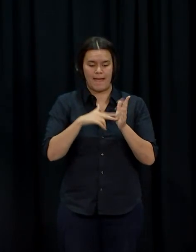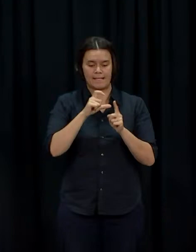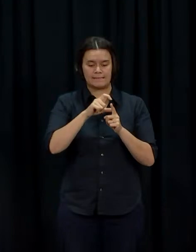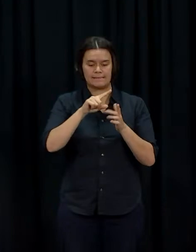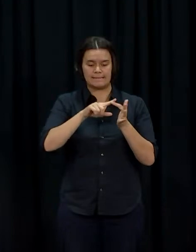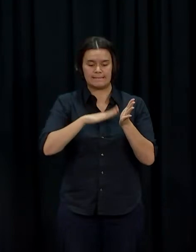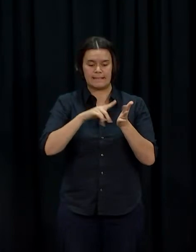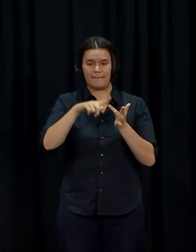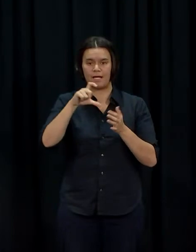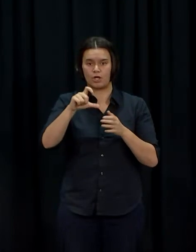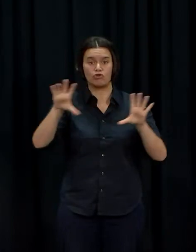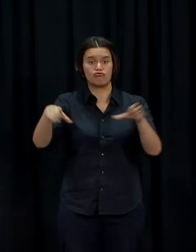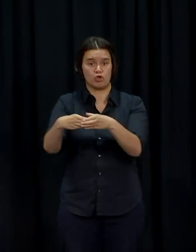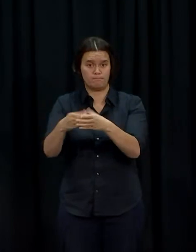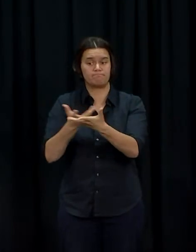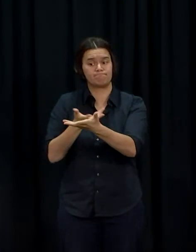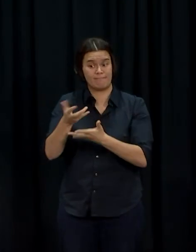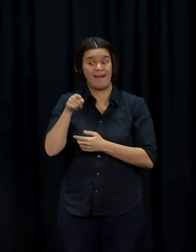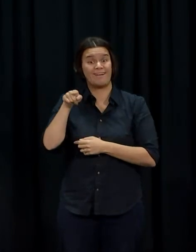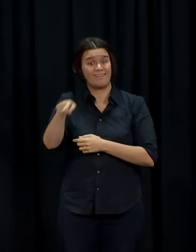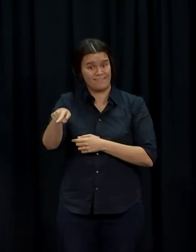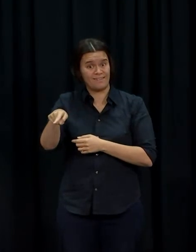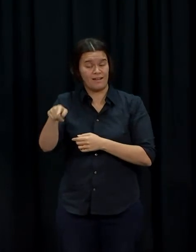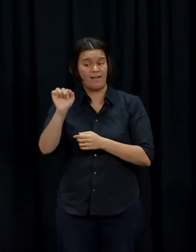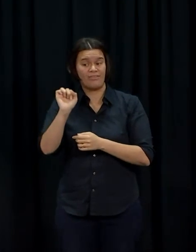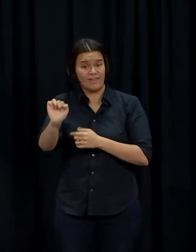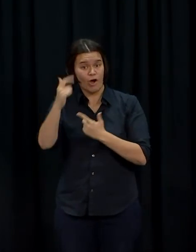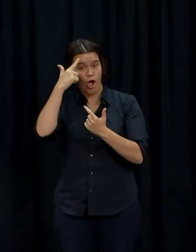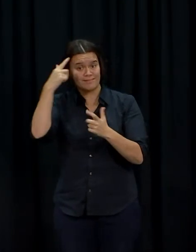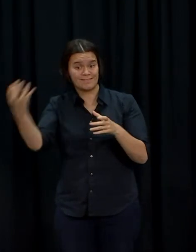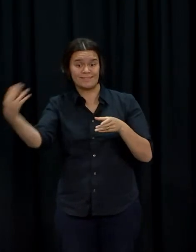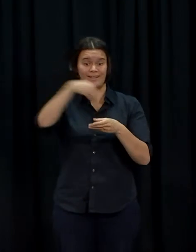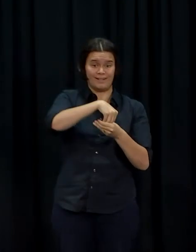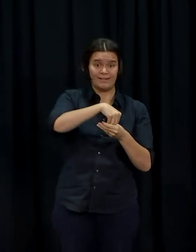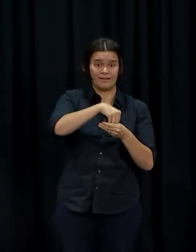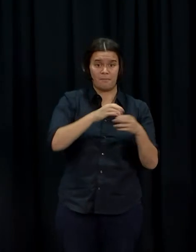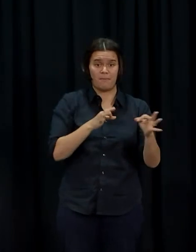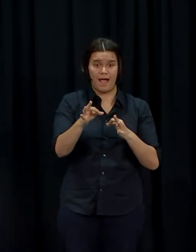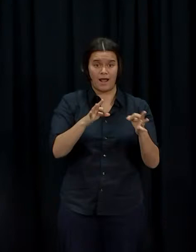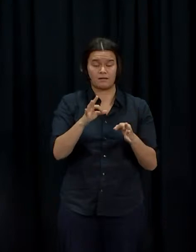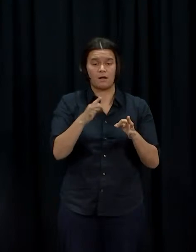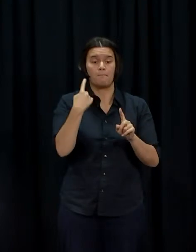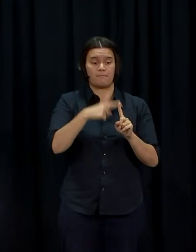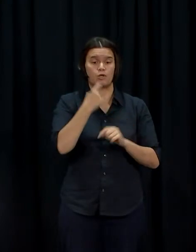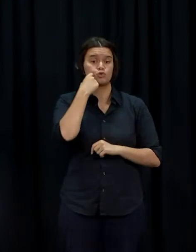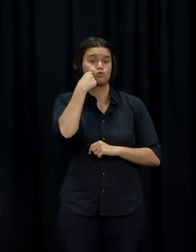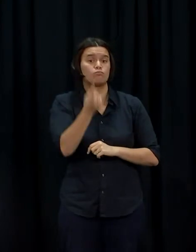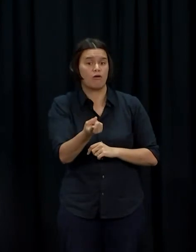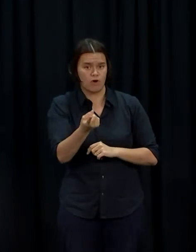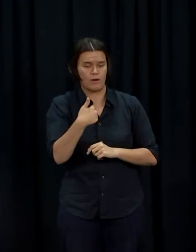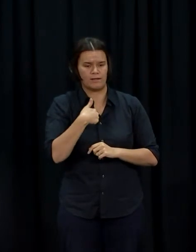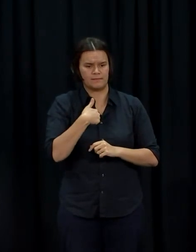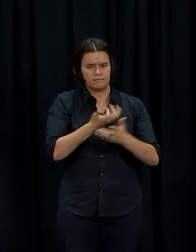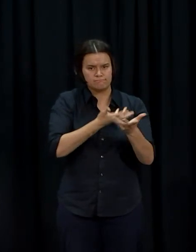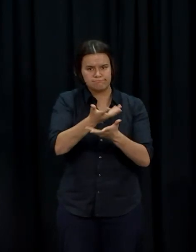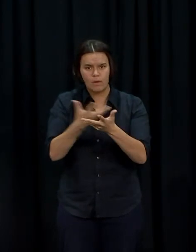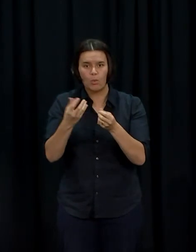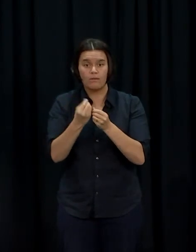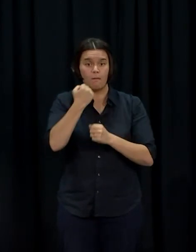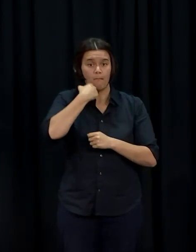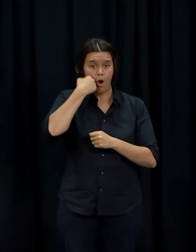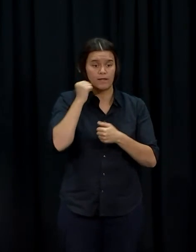this. Tomorrow I'm on a Zoom meeting with a range of Māori providers and